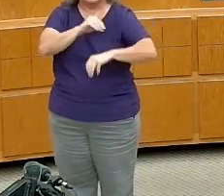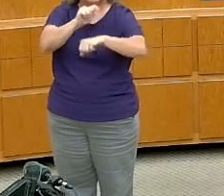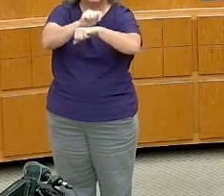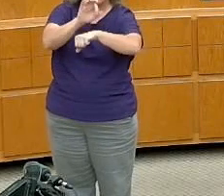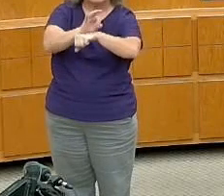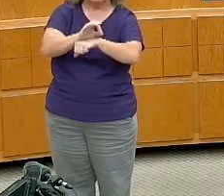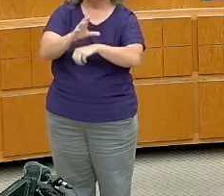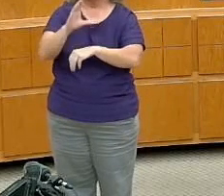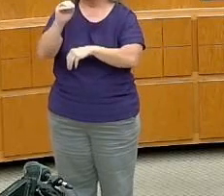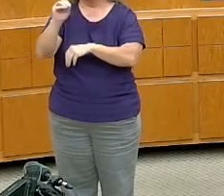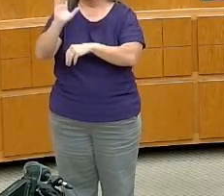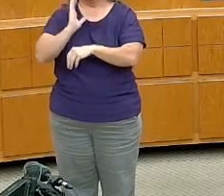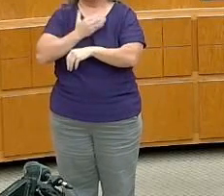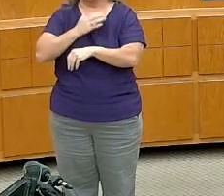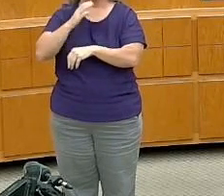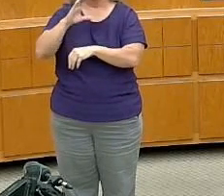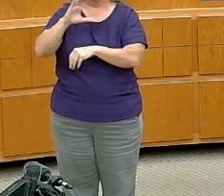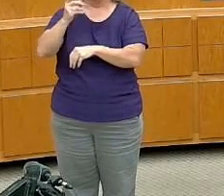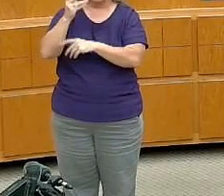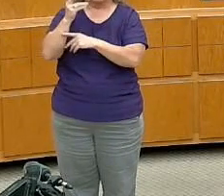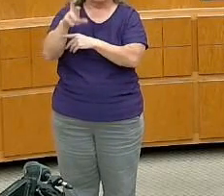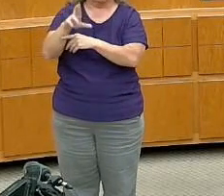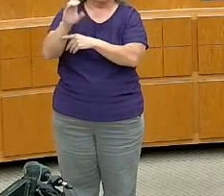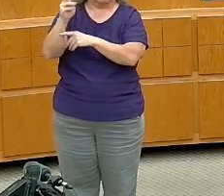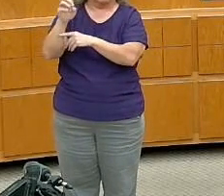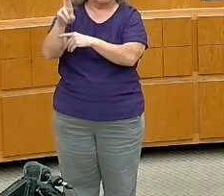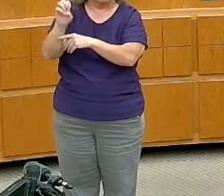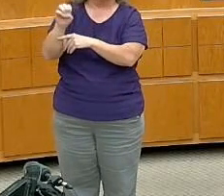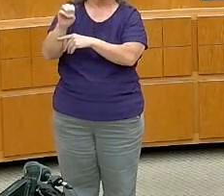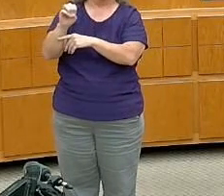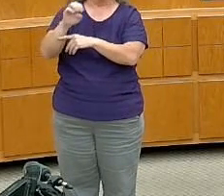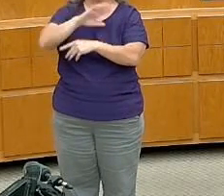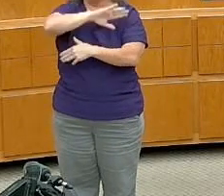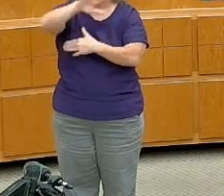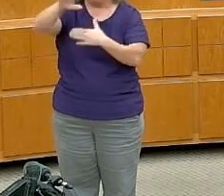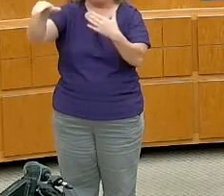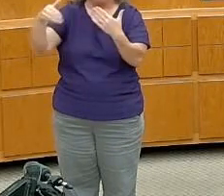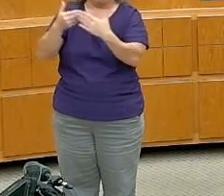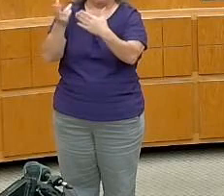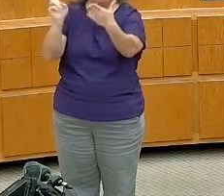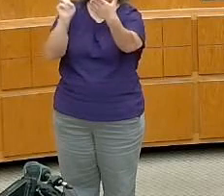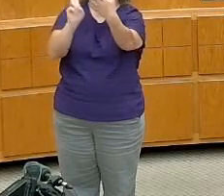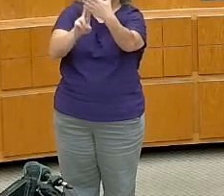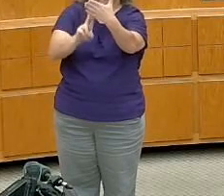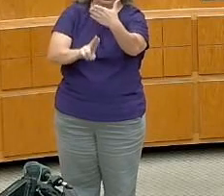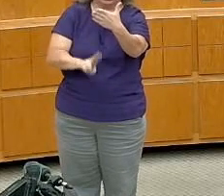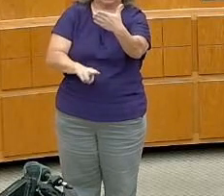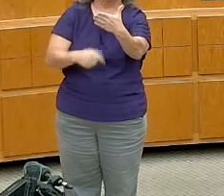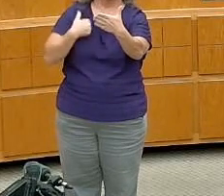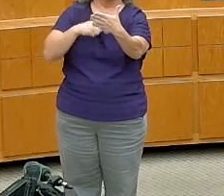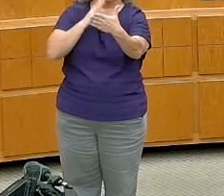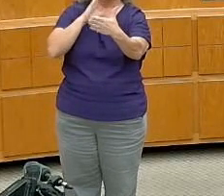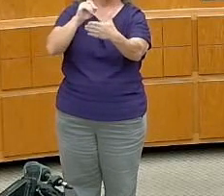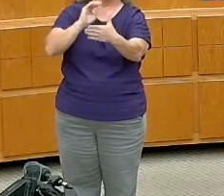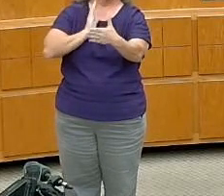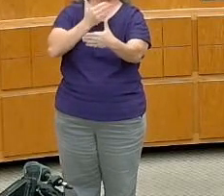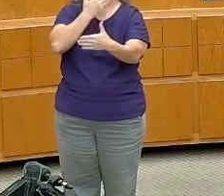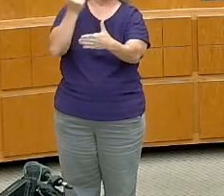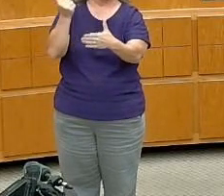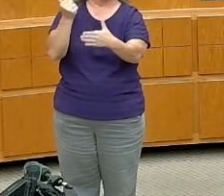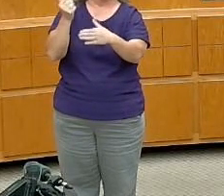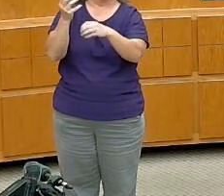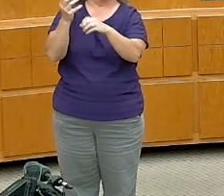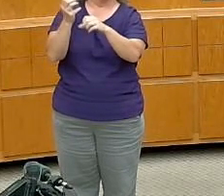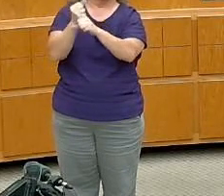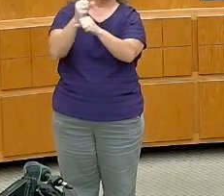of Commerce. And we will do our very best to get ourselves in line and in the queue for rapid